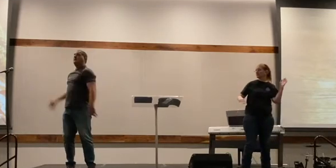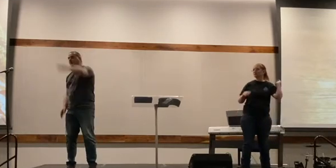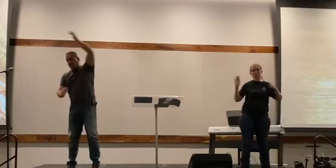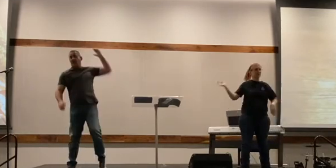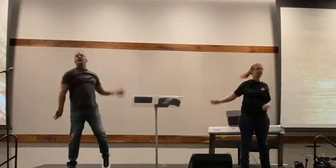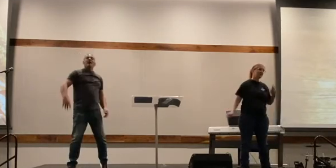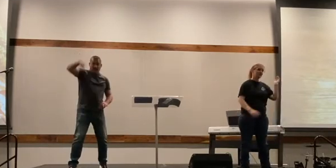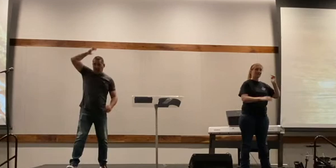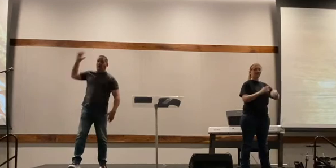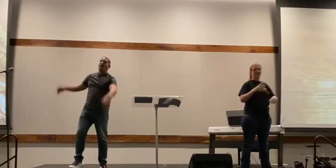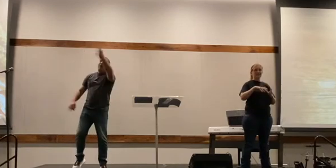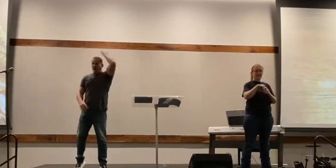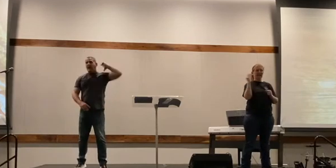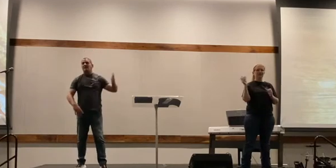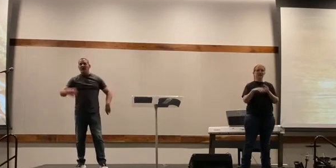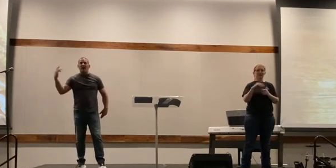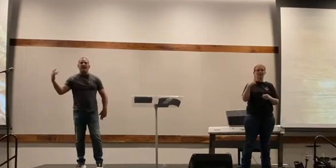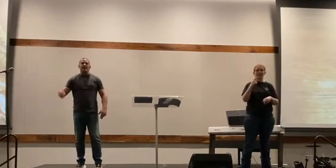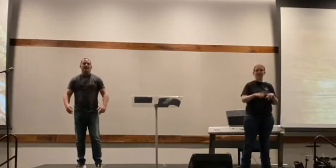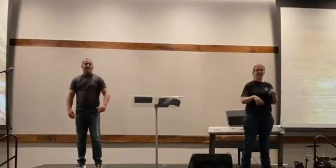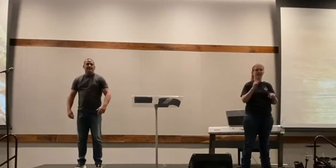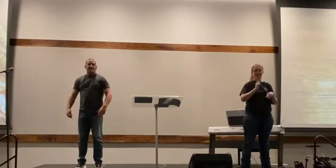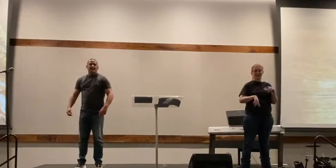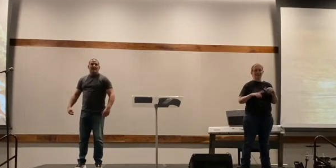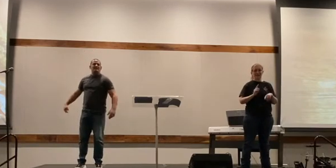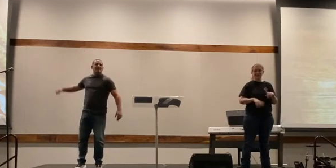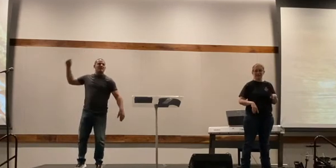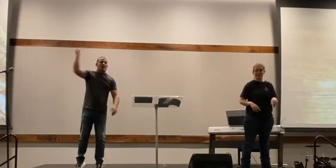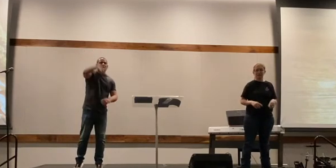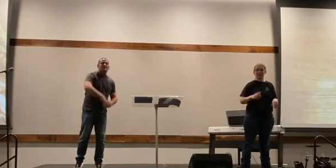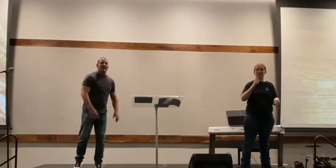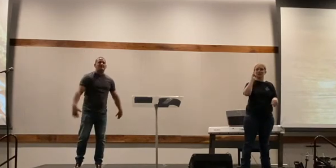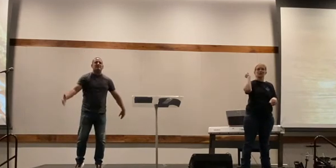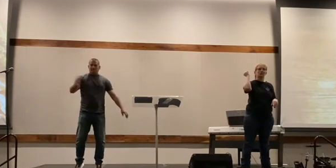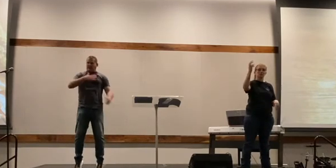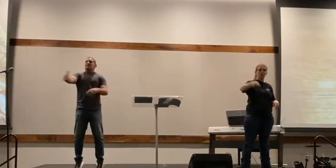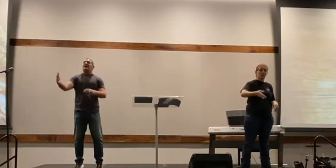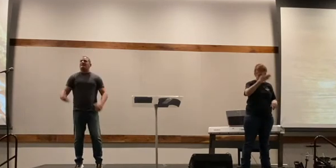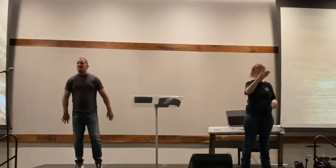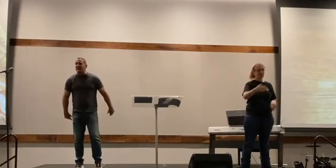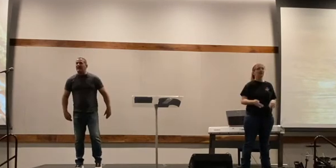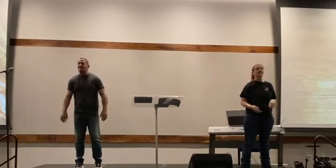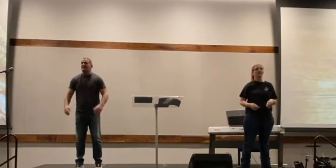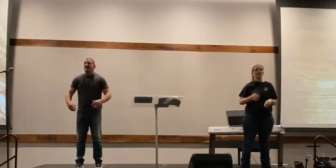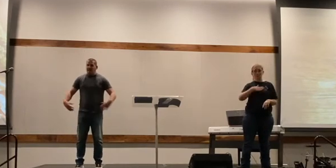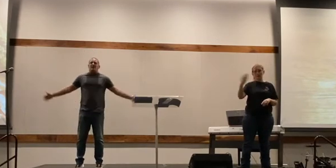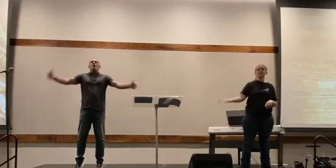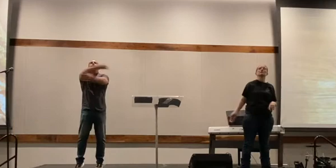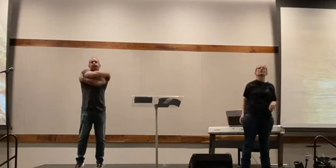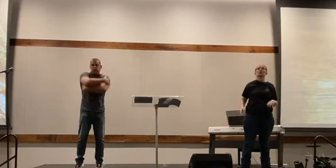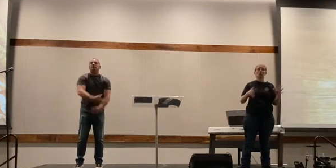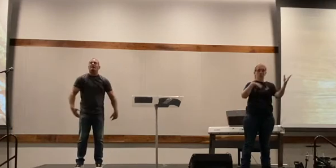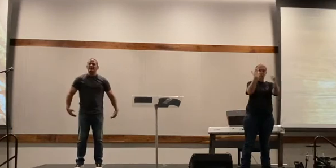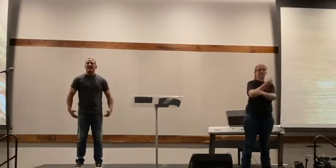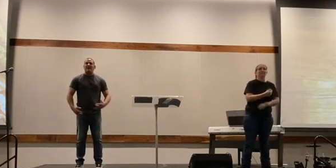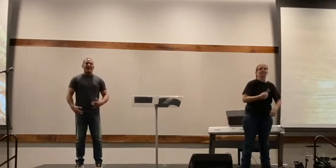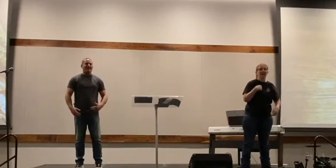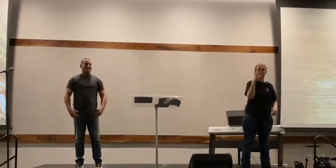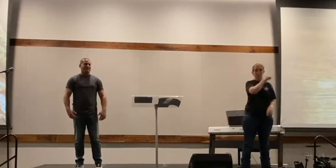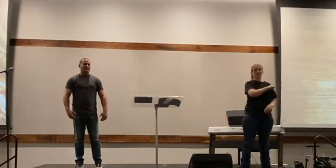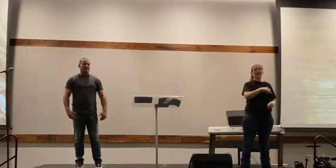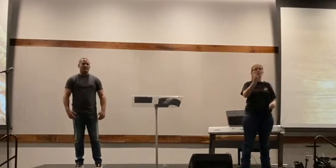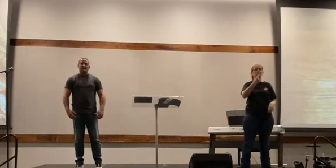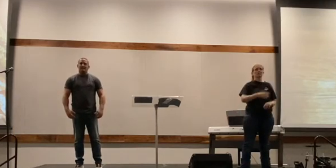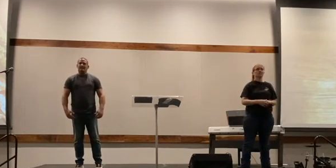and do, oh Lord, I can't get it. And every time he throws it back at you, it bounces off your chest. You're like, oh, I missed that